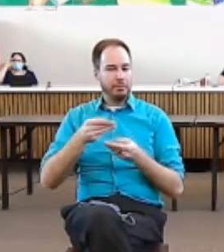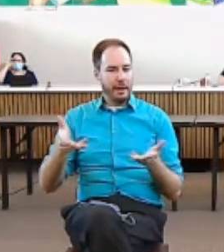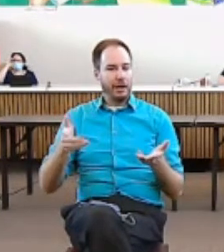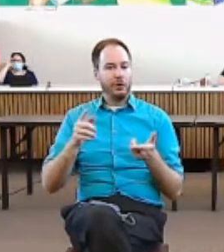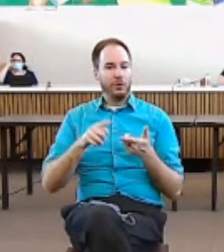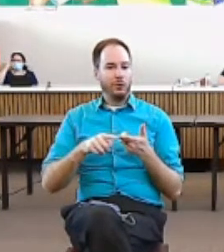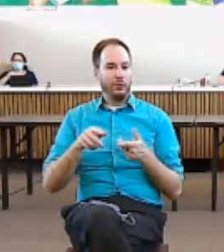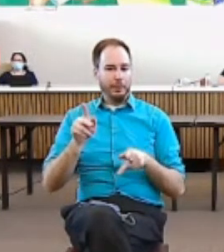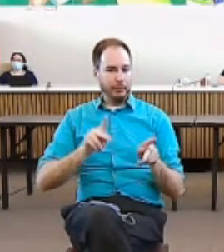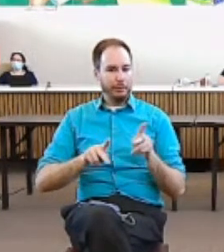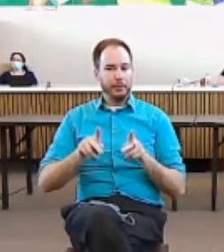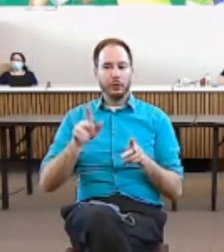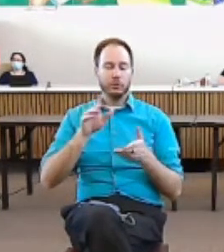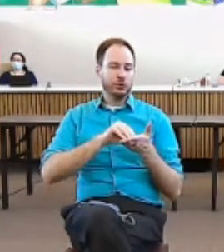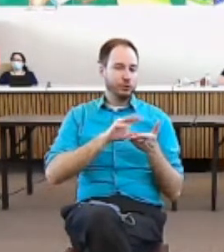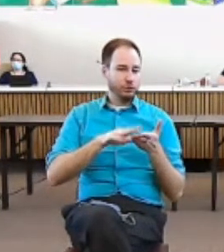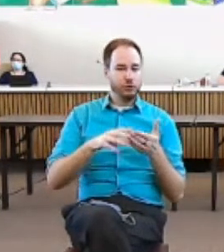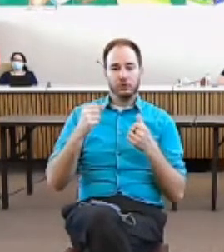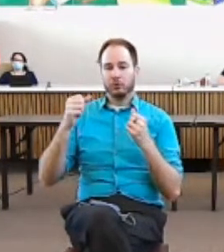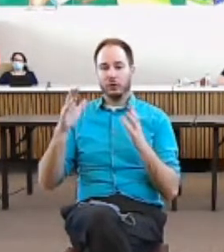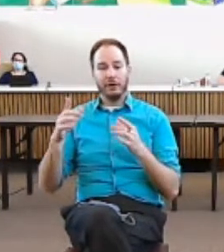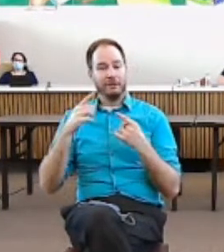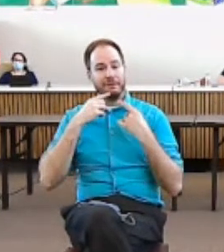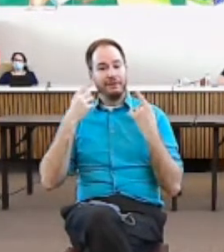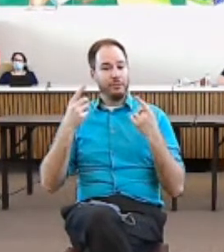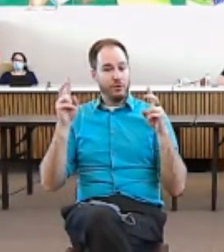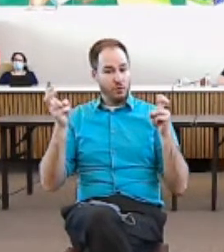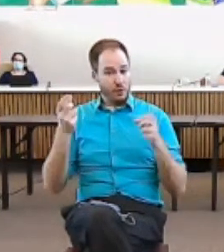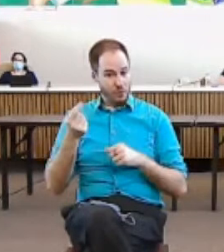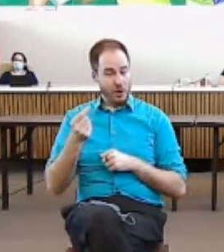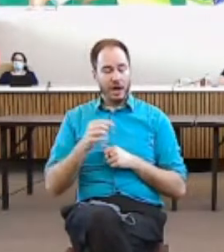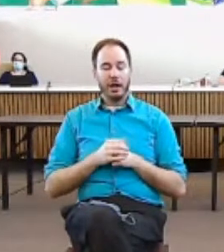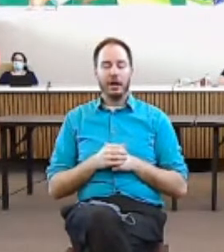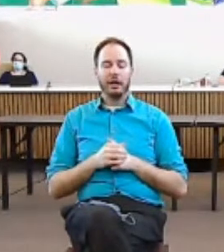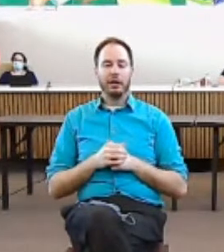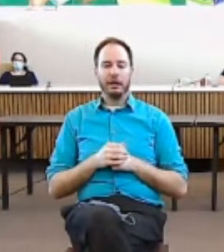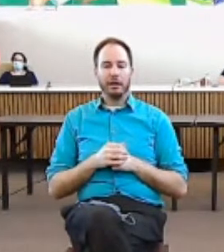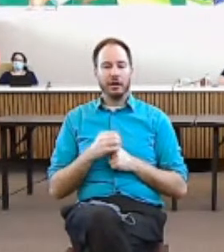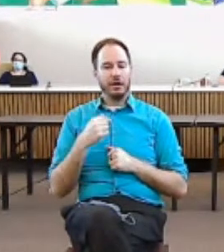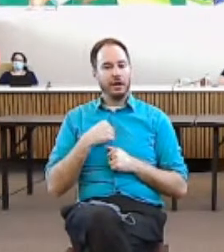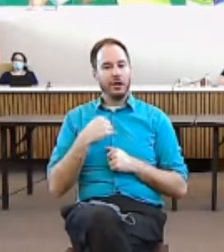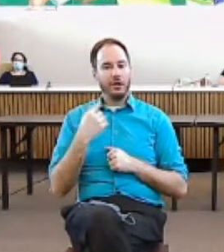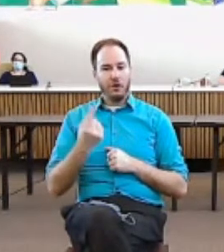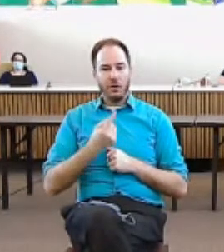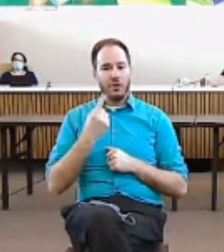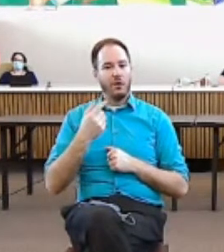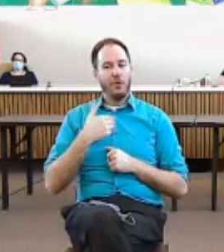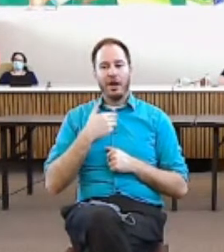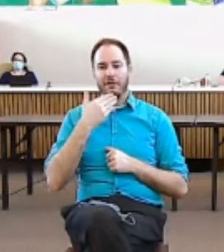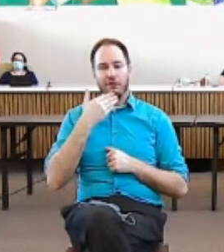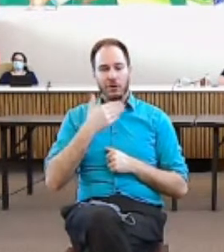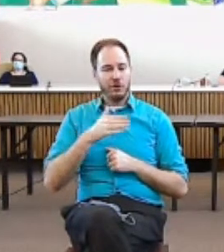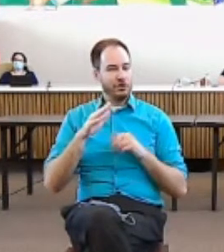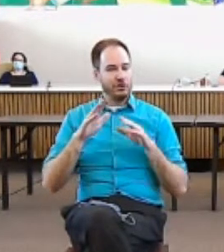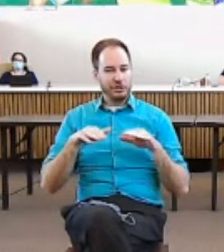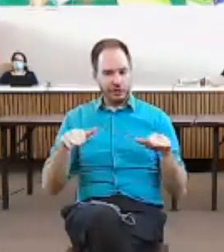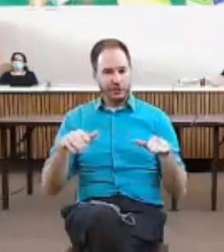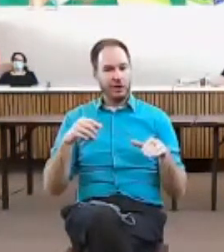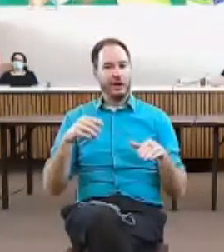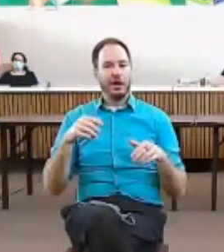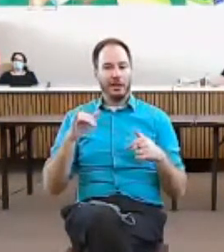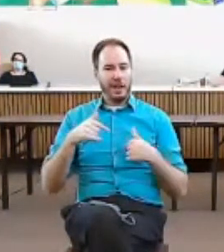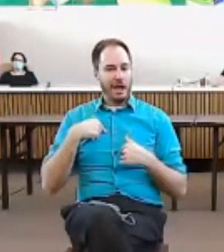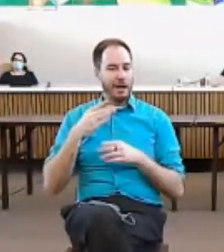students, riders. Her famous quote is I've always had good kids on my bus. You're